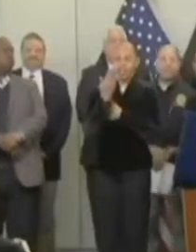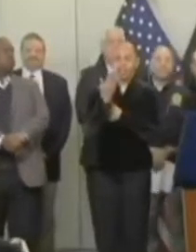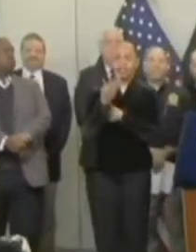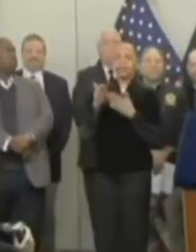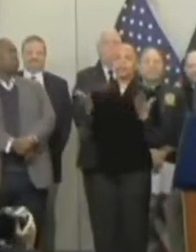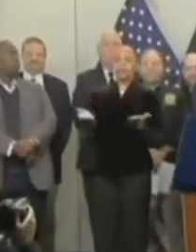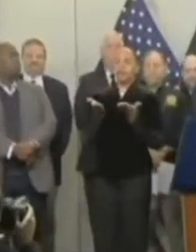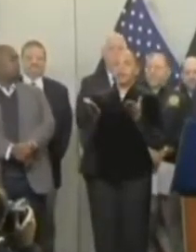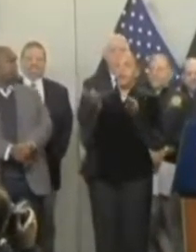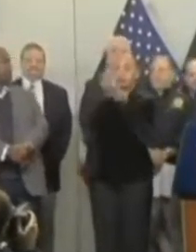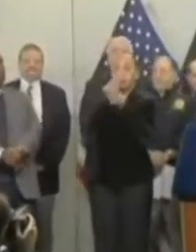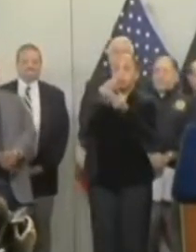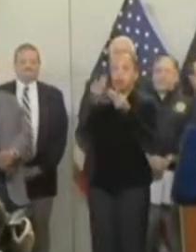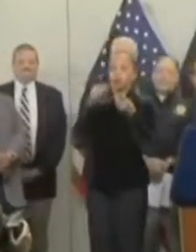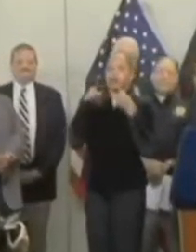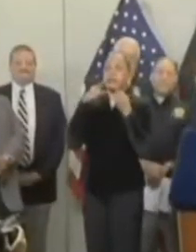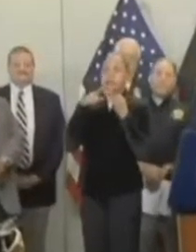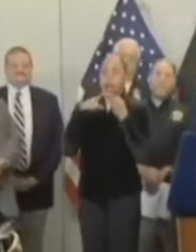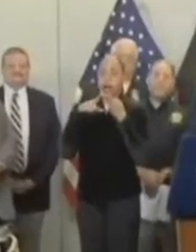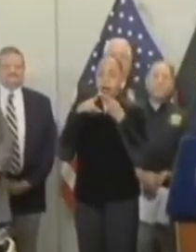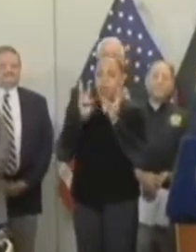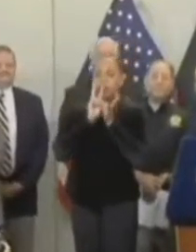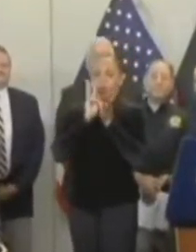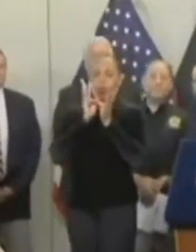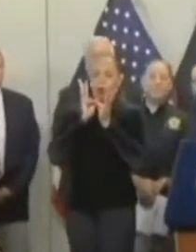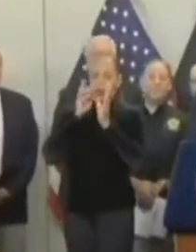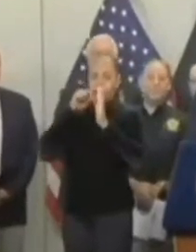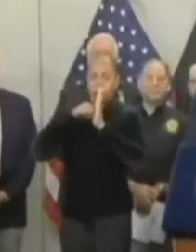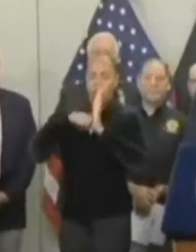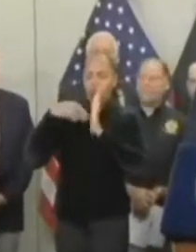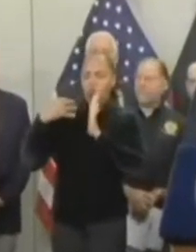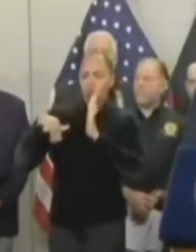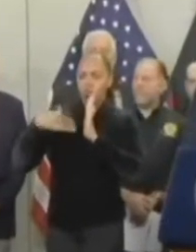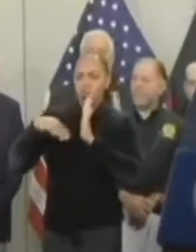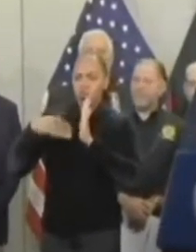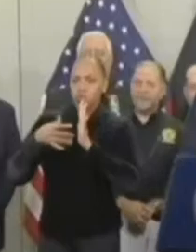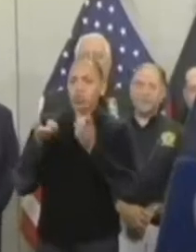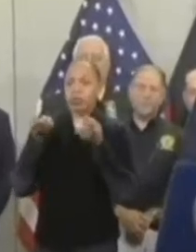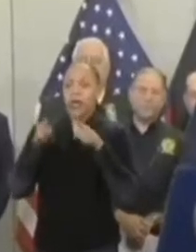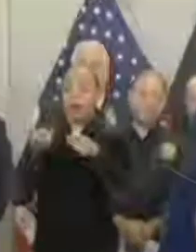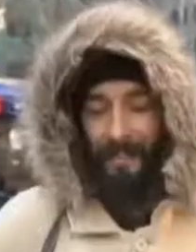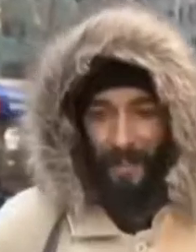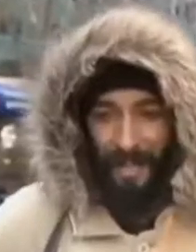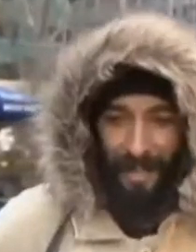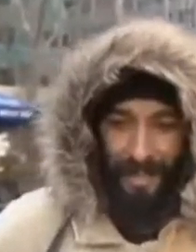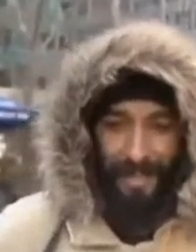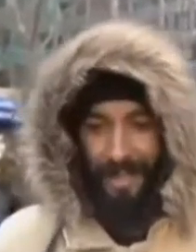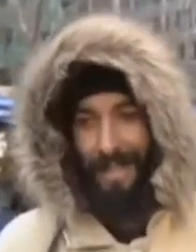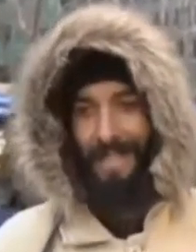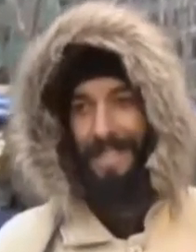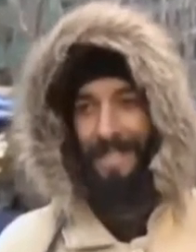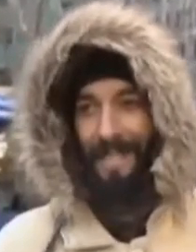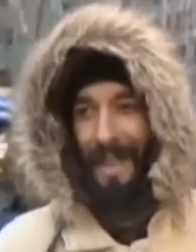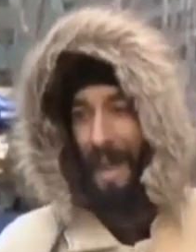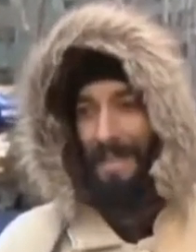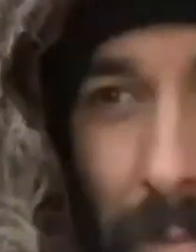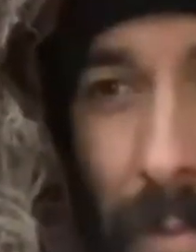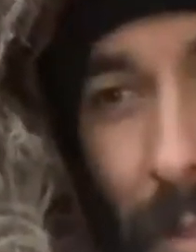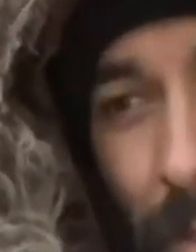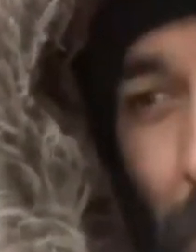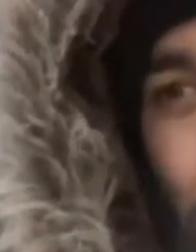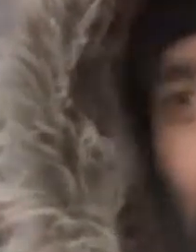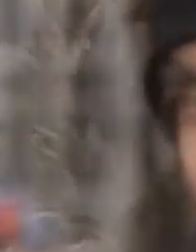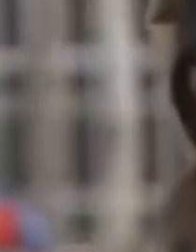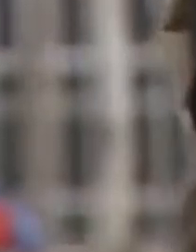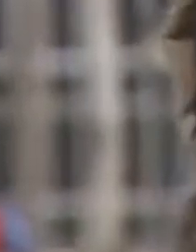Mayor de Blasio and city emergency managers are putting the warning out to New Yorkers. Stay inside tonight. It's going to be a particularly tough night for